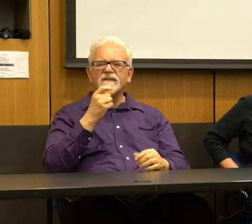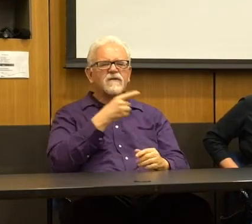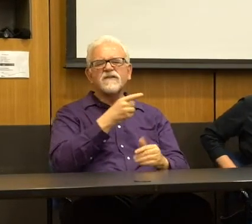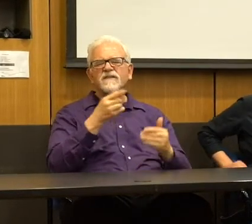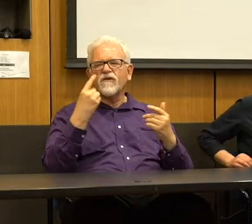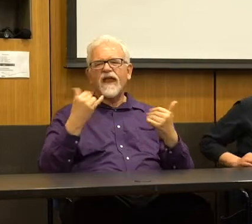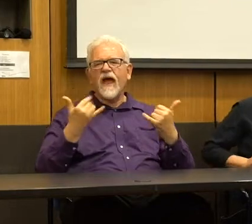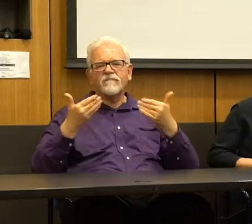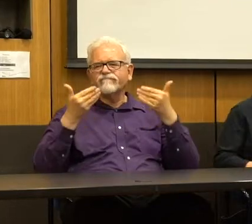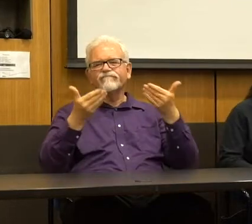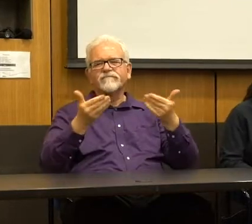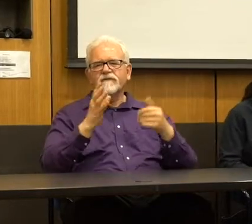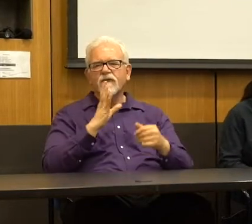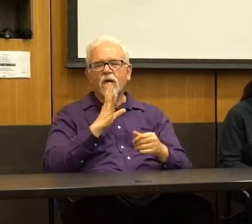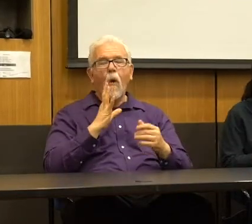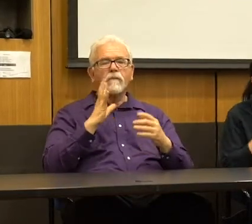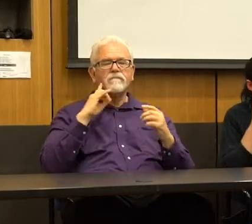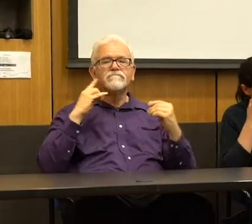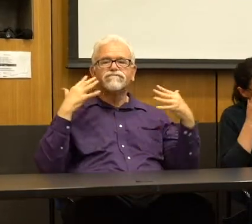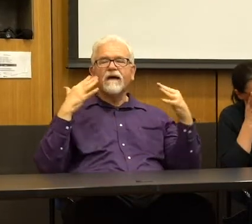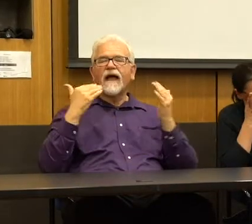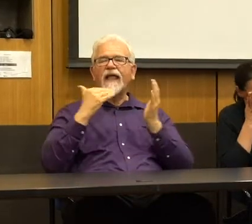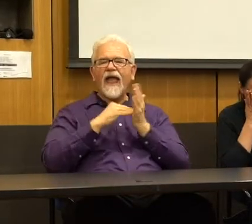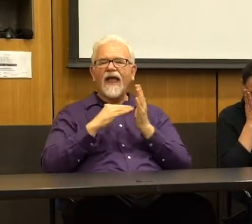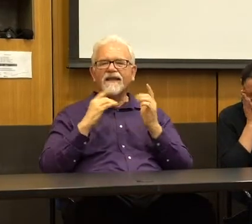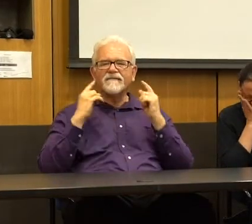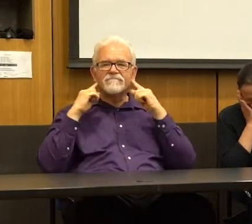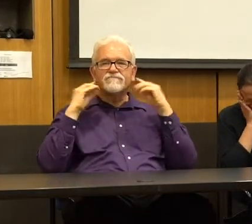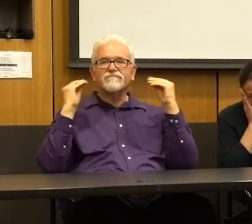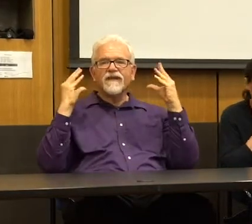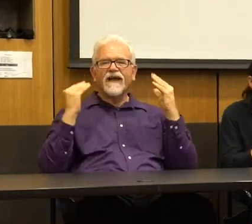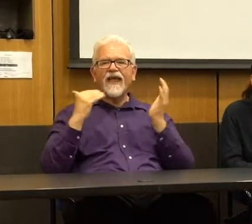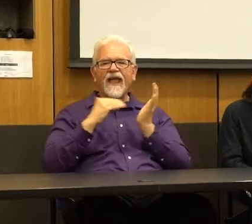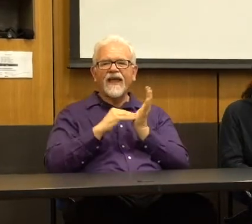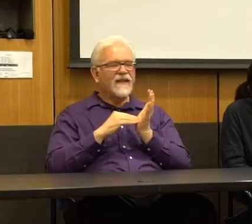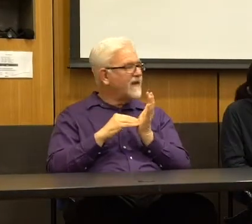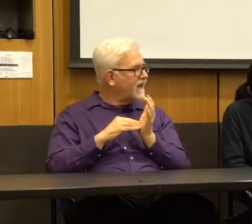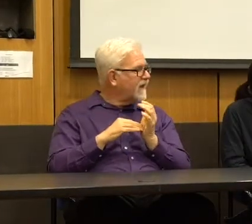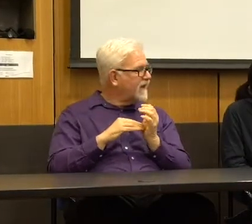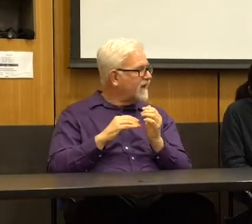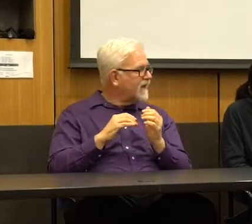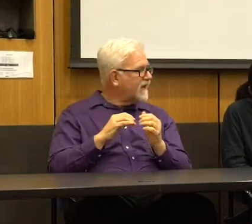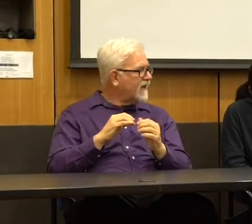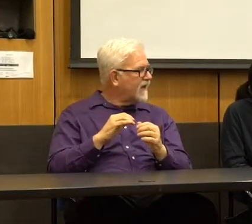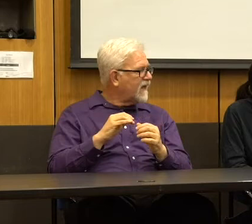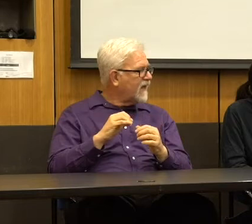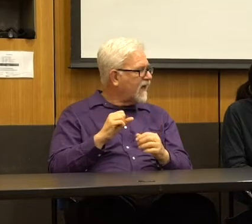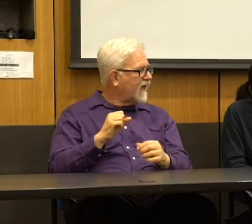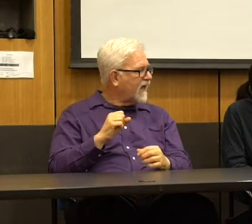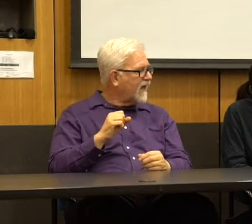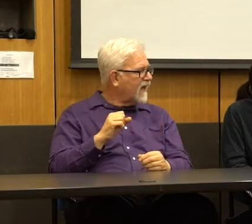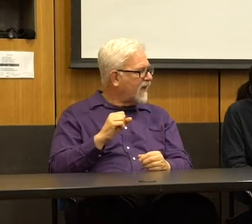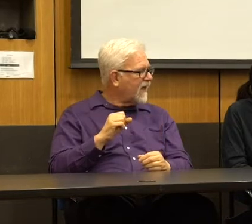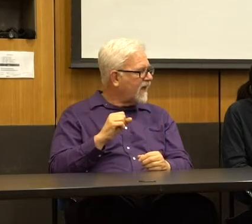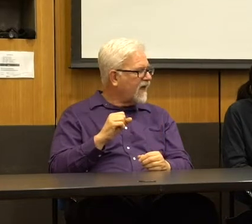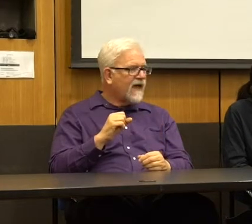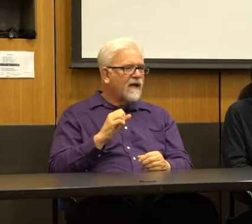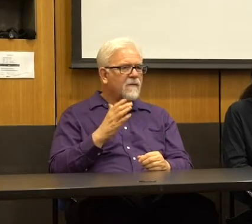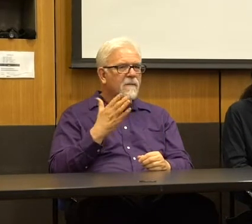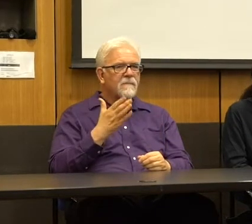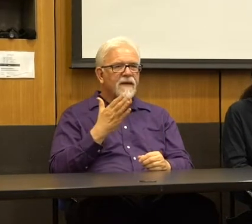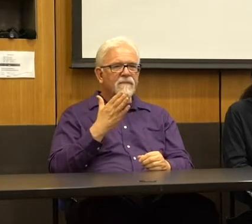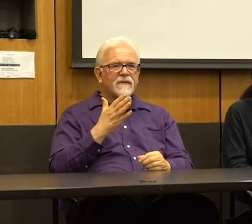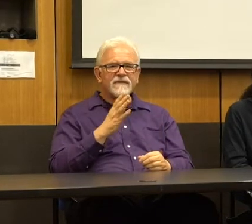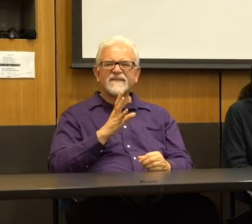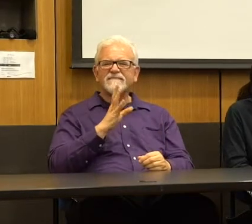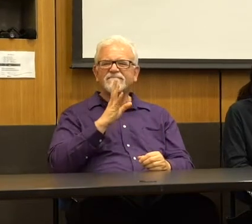Okay. Okay. Okay. Well, all right. Let me continue. Okay. Maybe do you want to just project